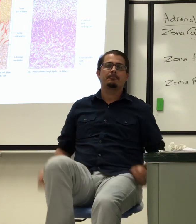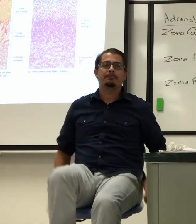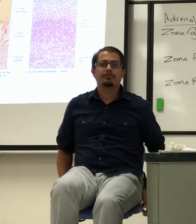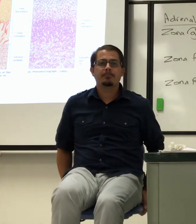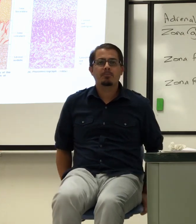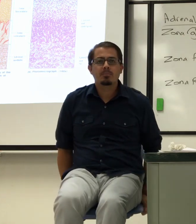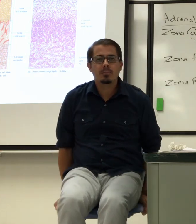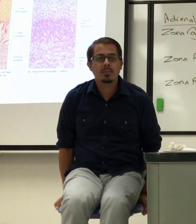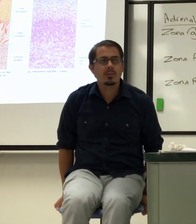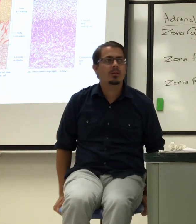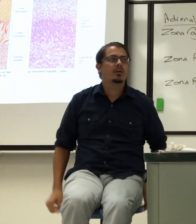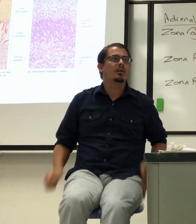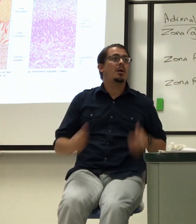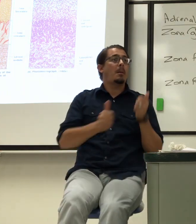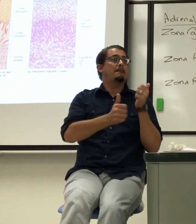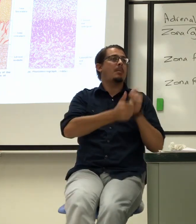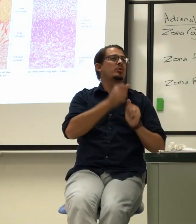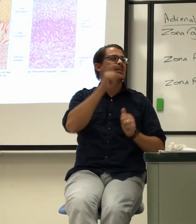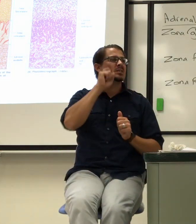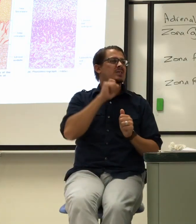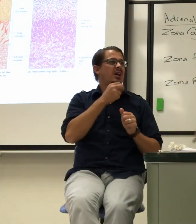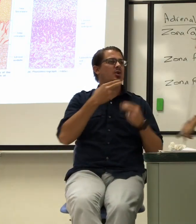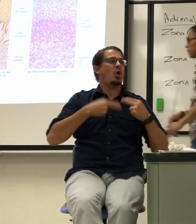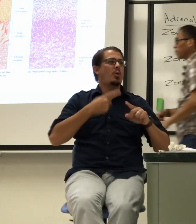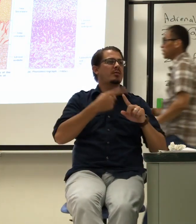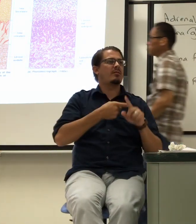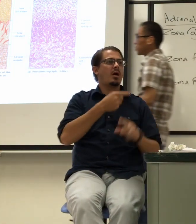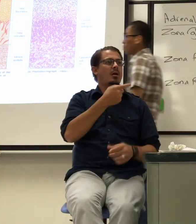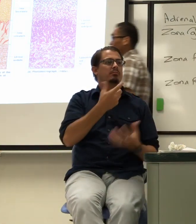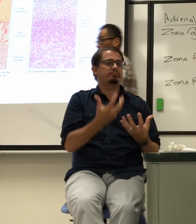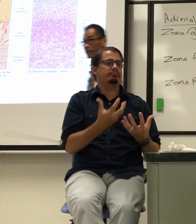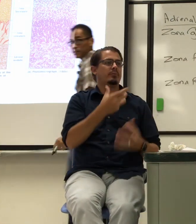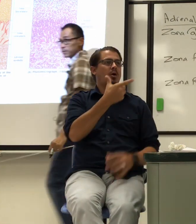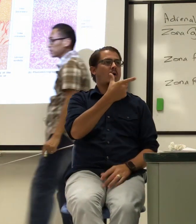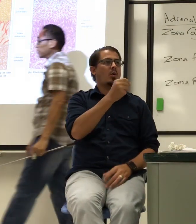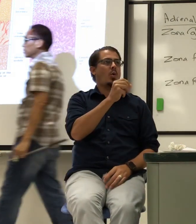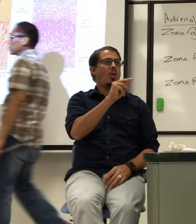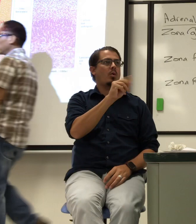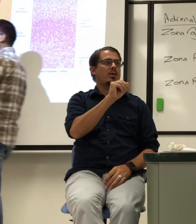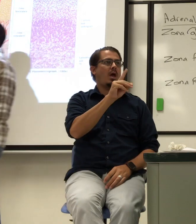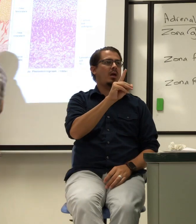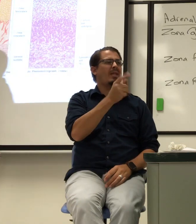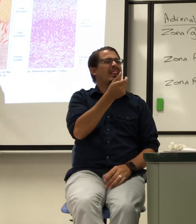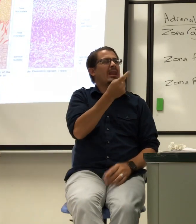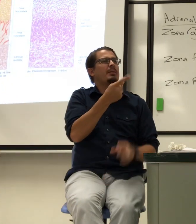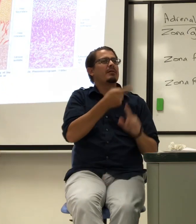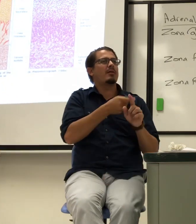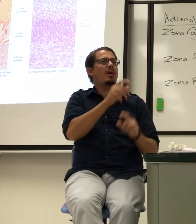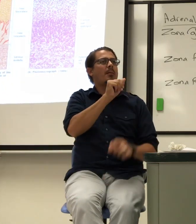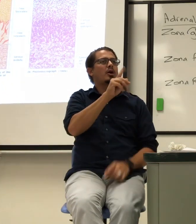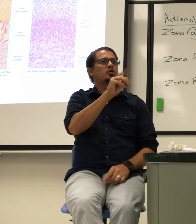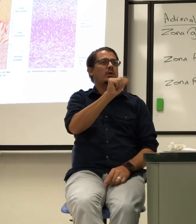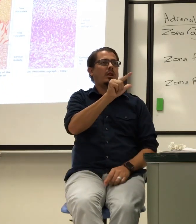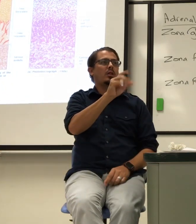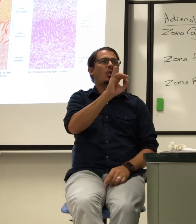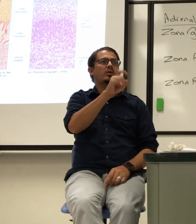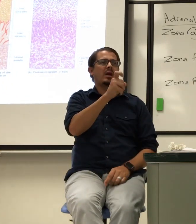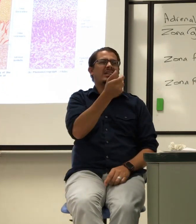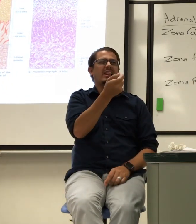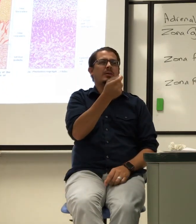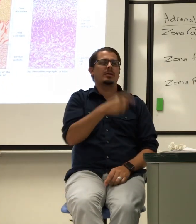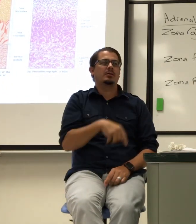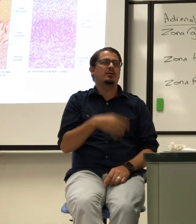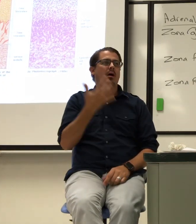Most of the sex hormones come from the gonads, but there's a little bit from the adrenal cortex. And I already mentioned what the